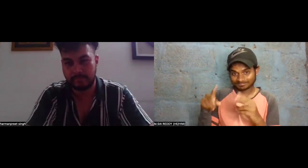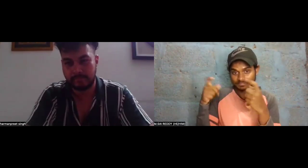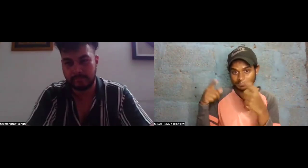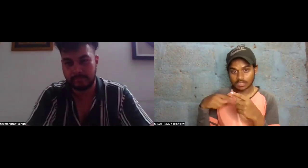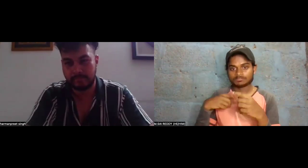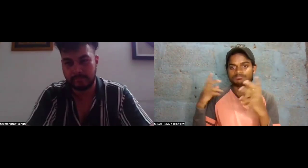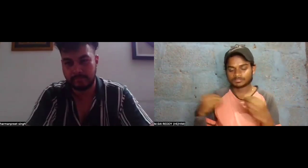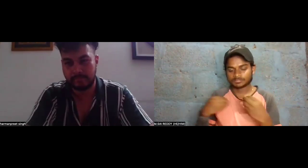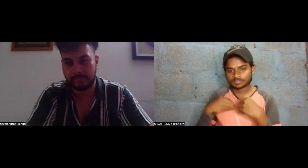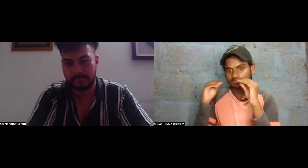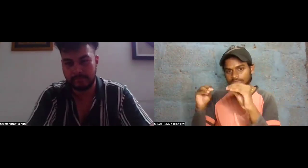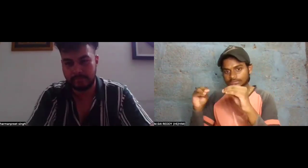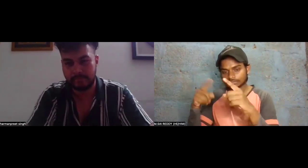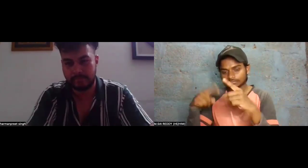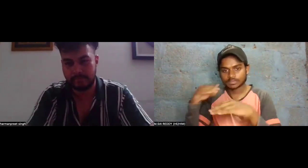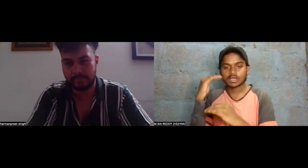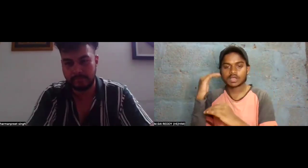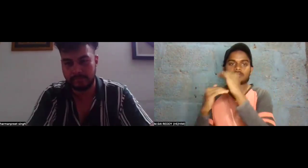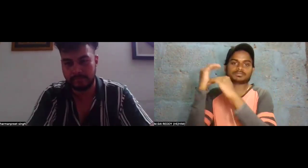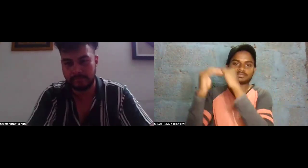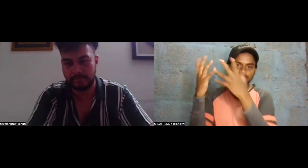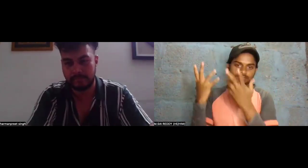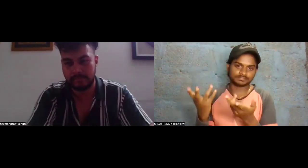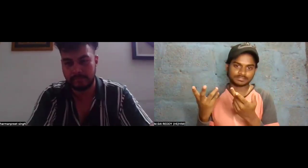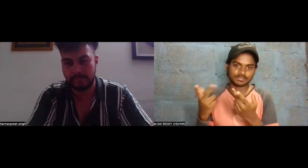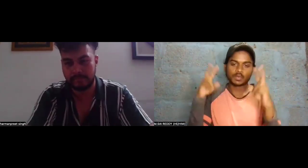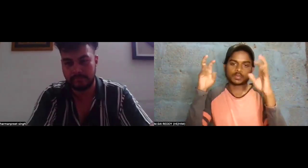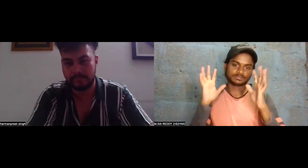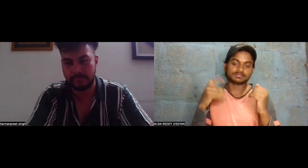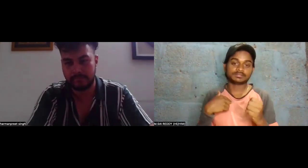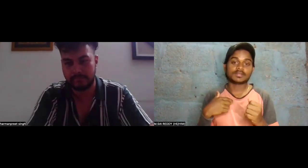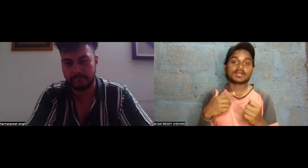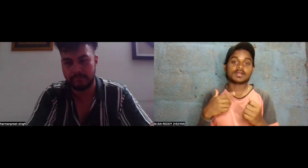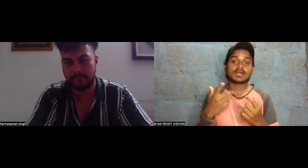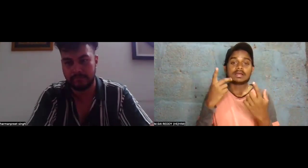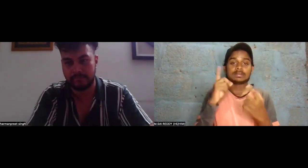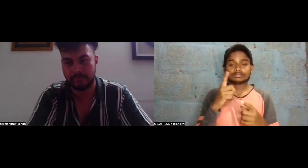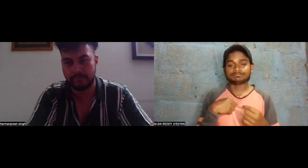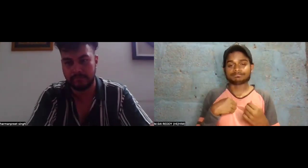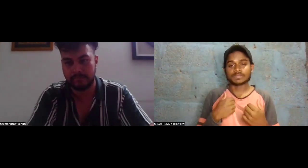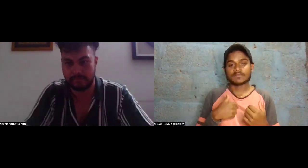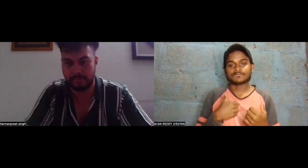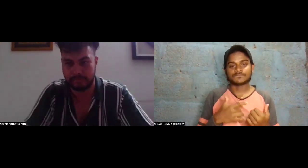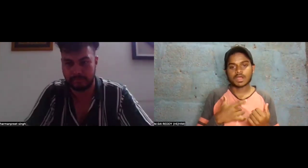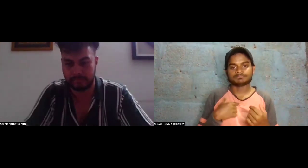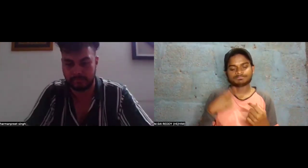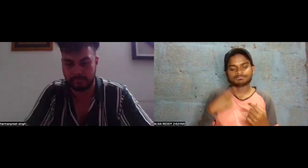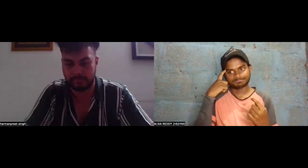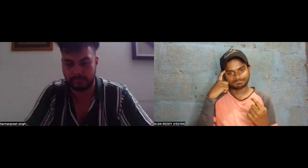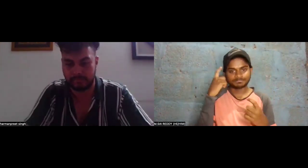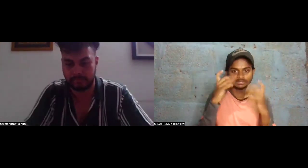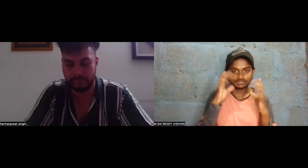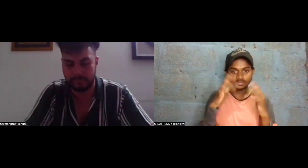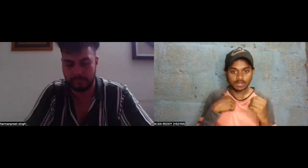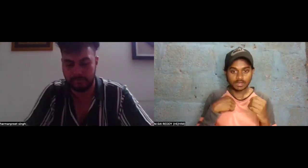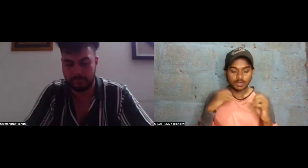to remind the leaders about their onus and their responsibility to advocate for our issues,